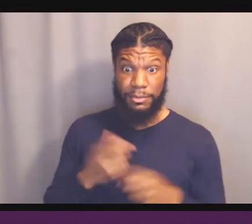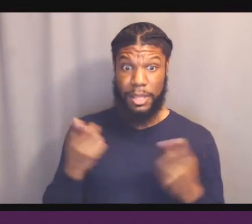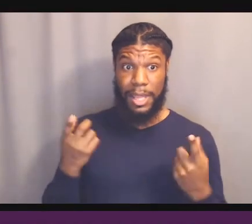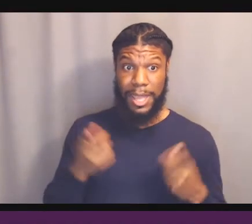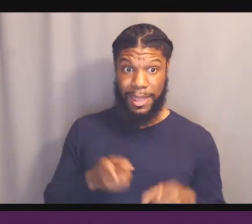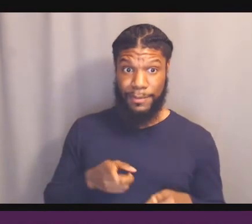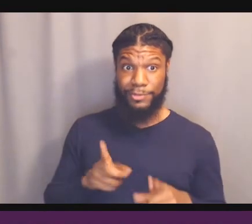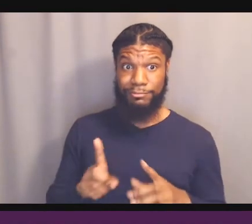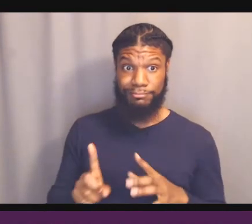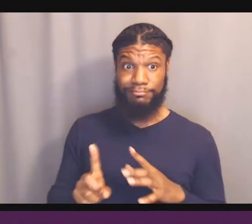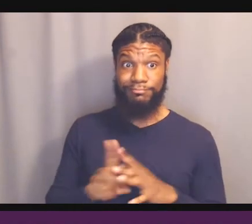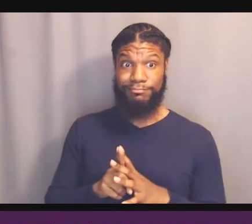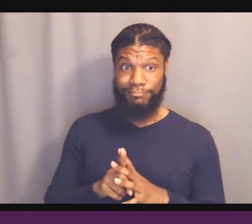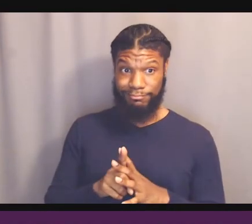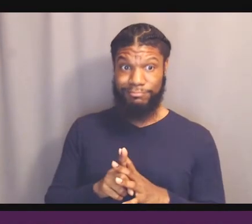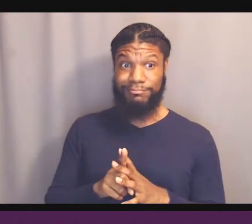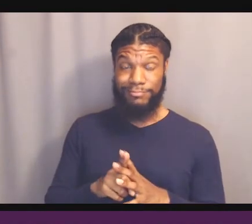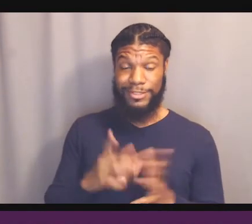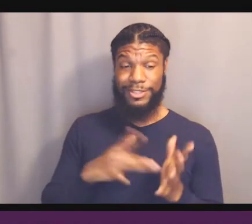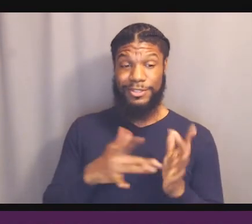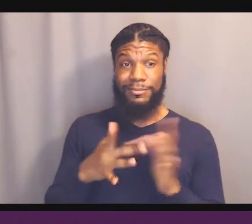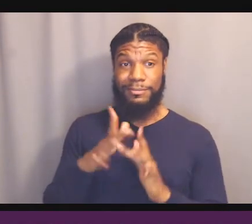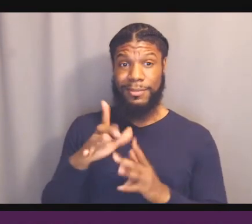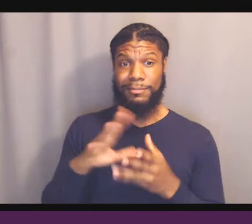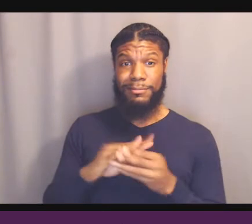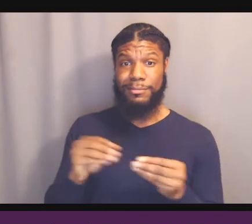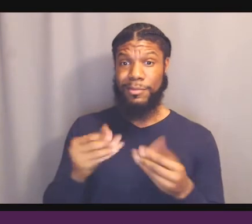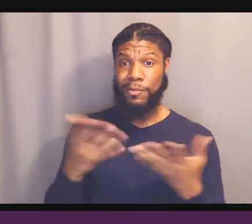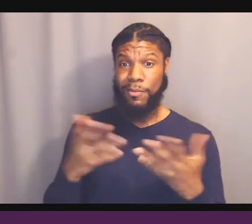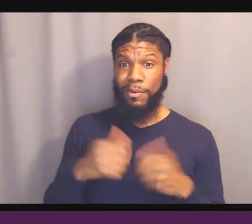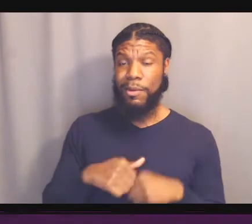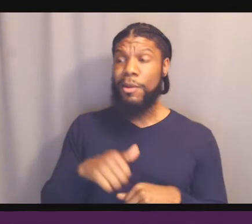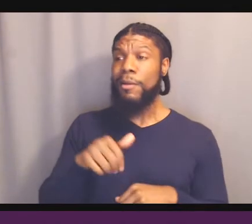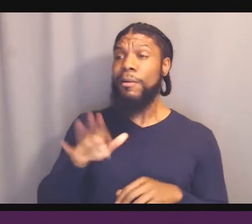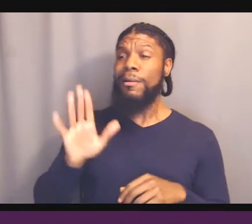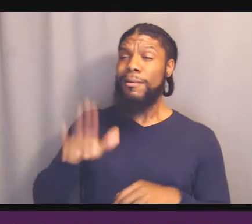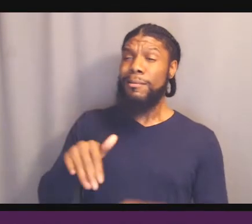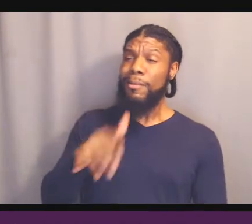says, woman, you are loosed from your infirmity.